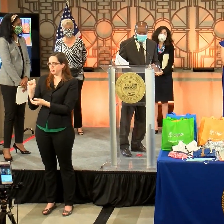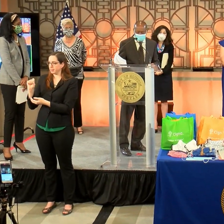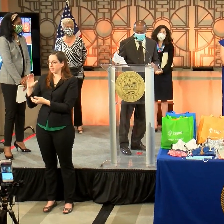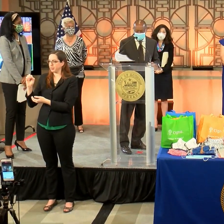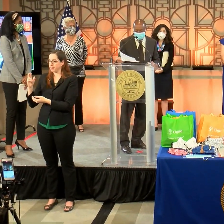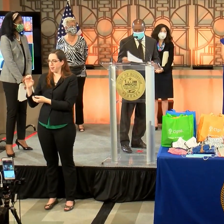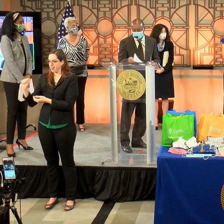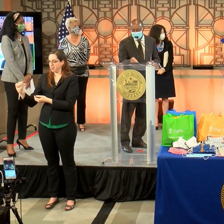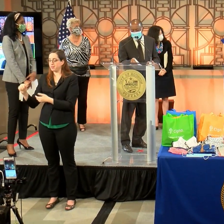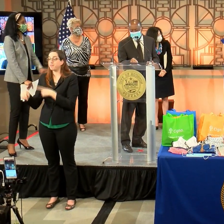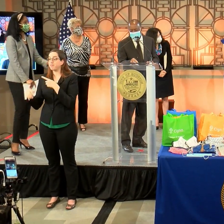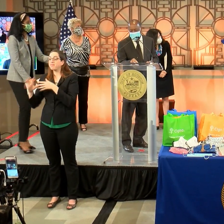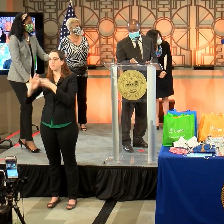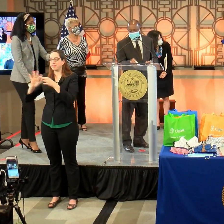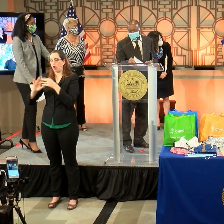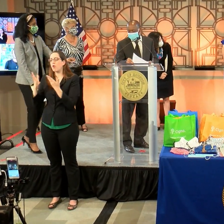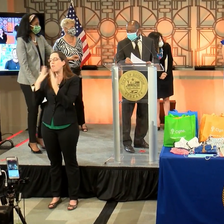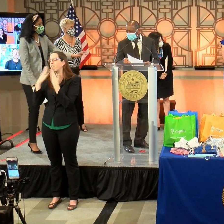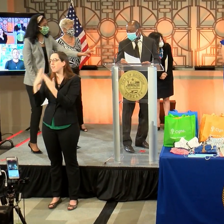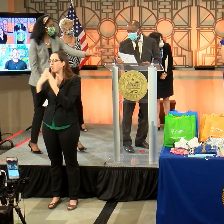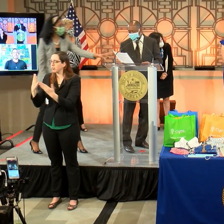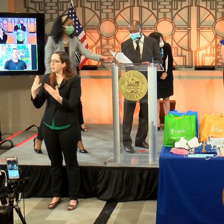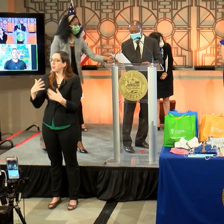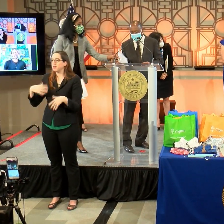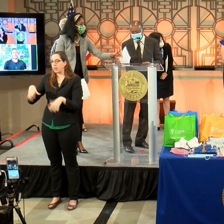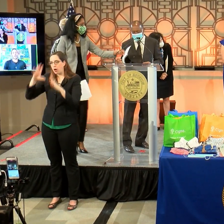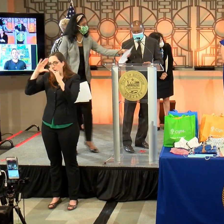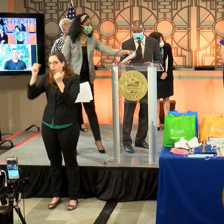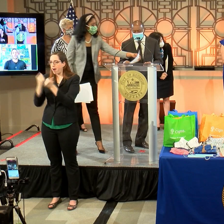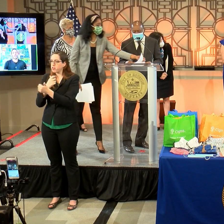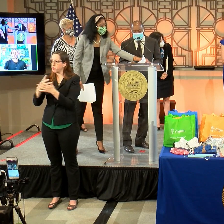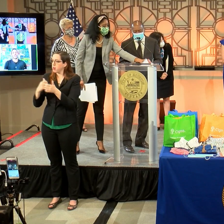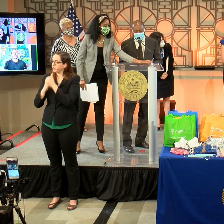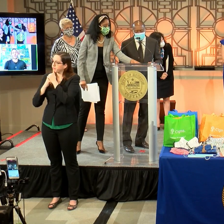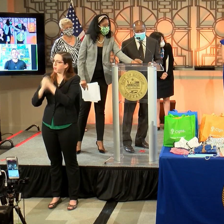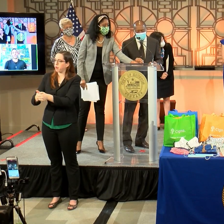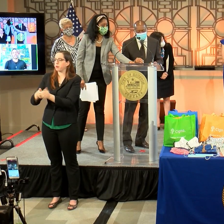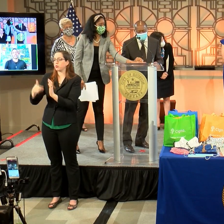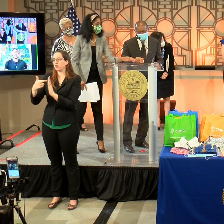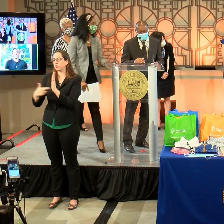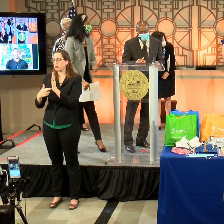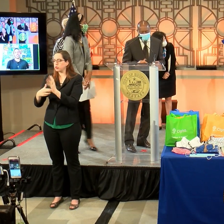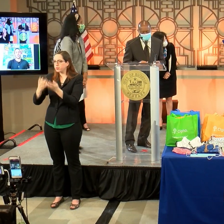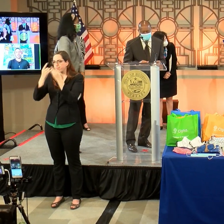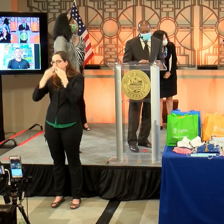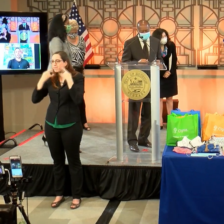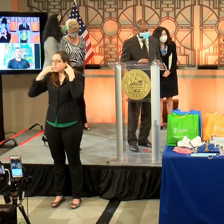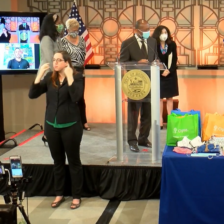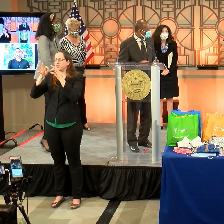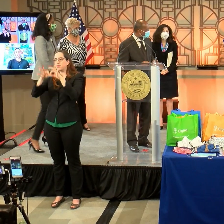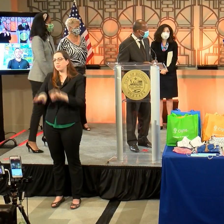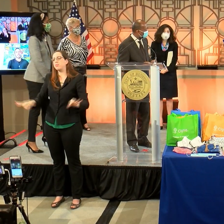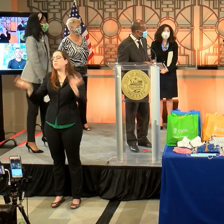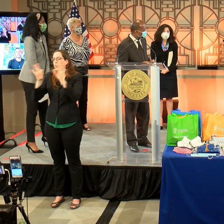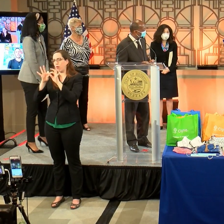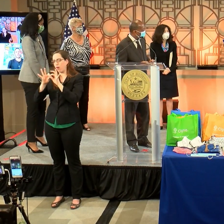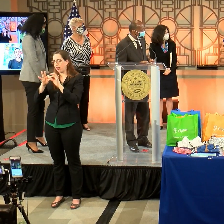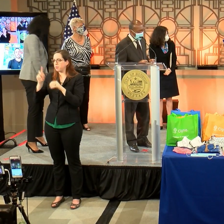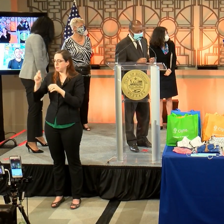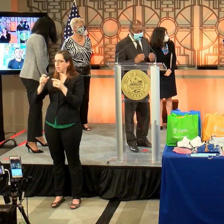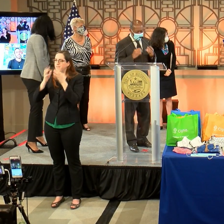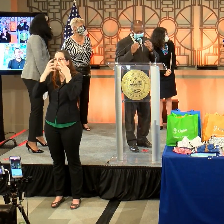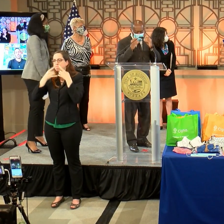Thank you, guys. Hope everybody is following this protocol. It's important that we all follow this and practice